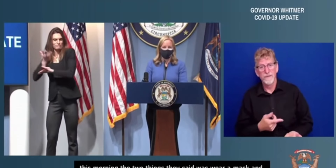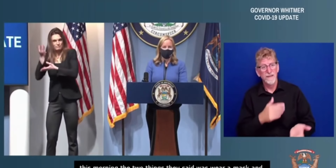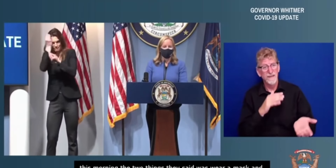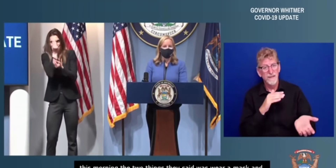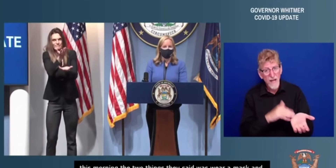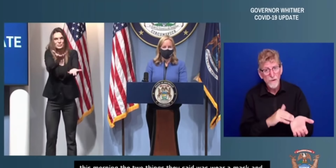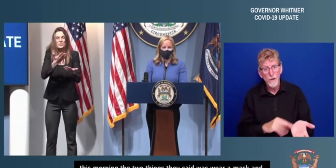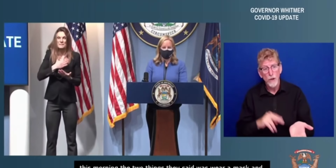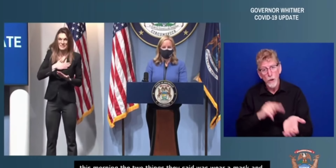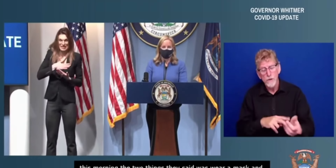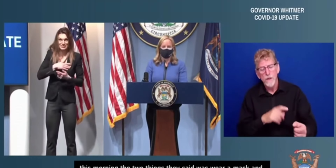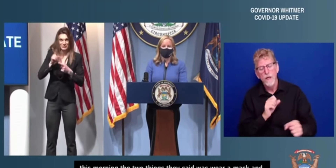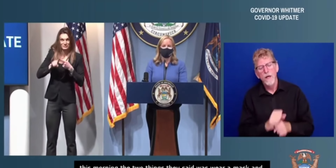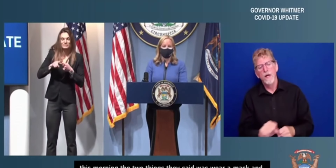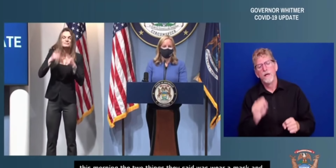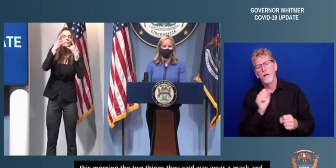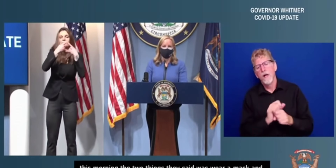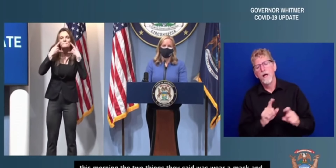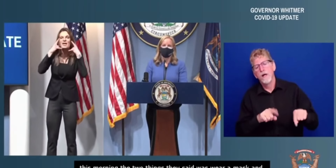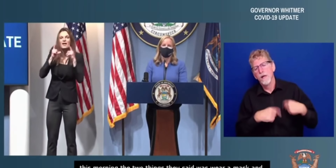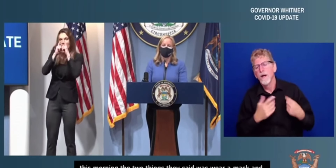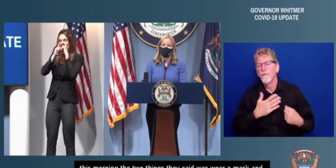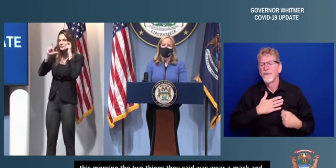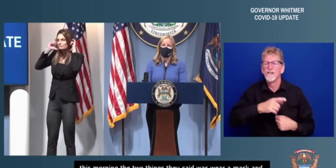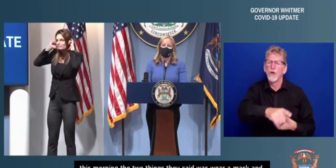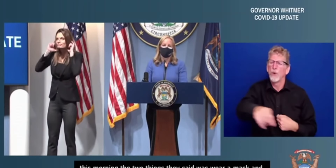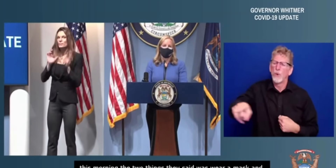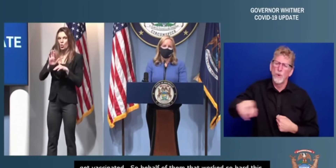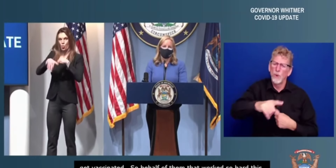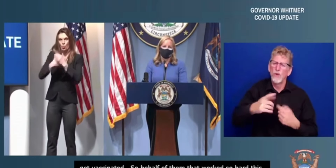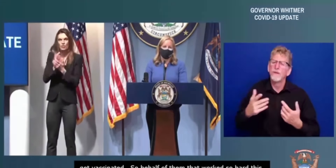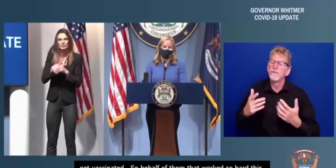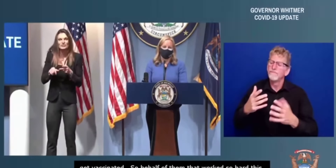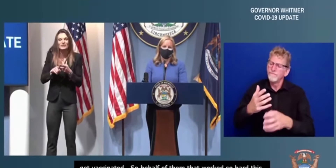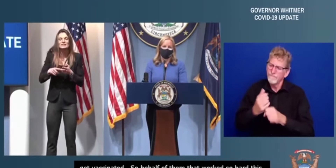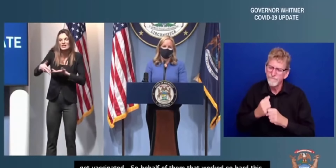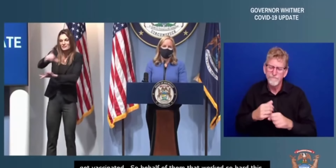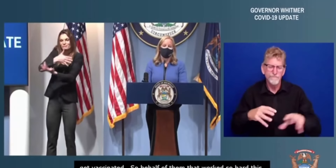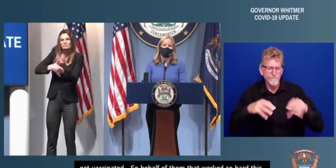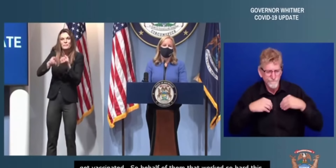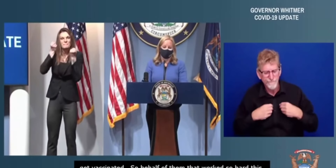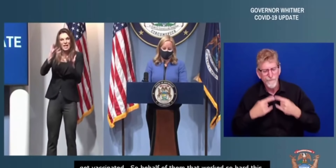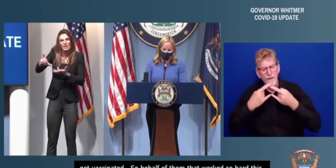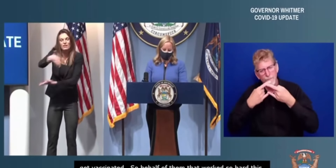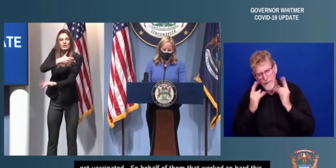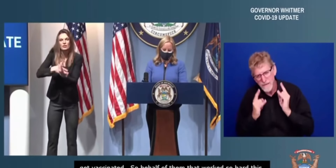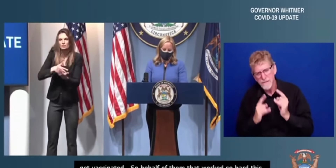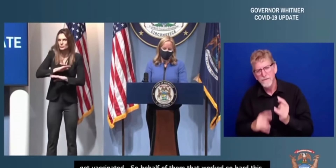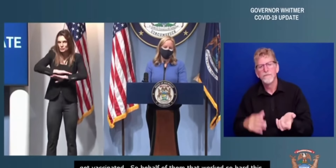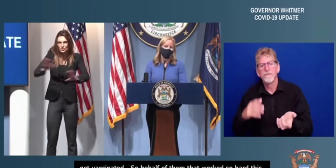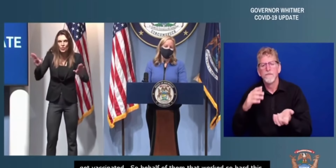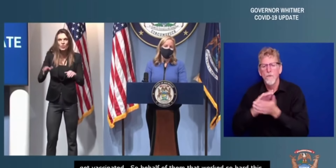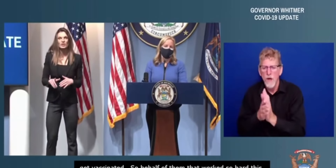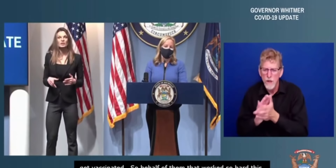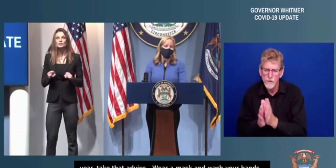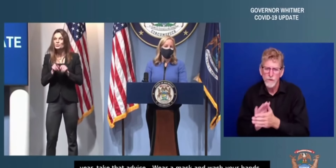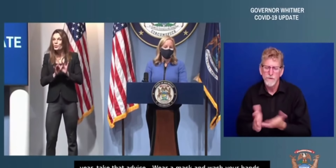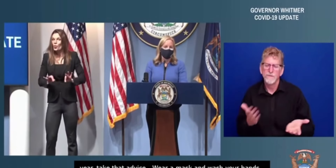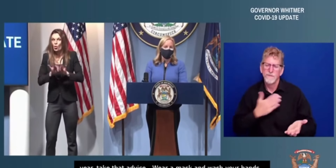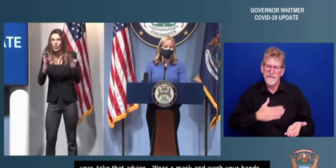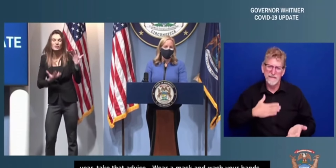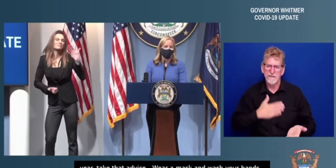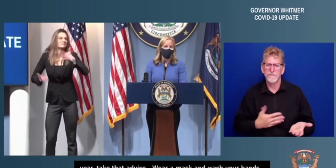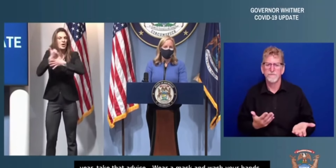advice. Wear your mask, wash your hands, avoid large gatherings, and get your vaccine.